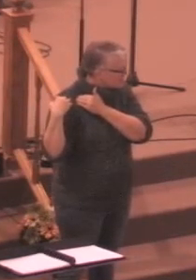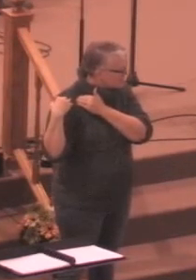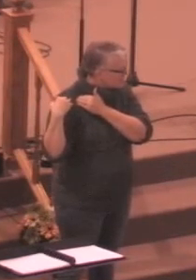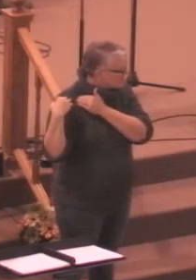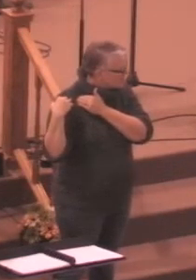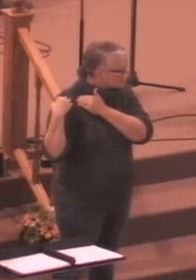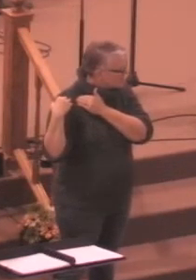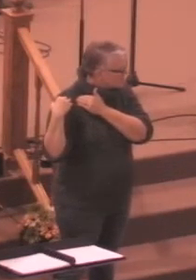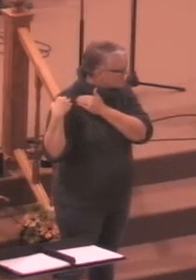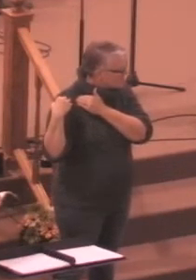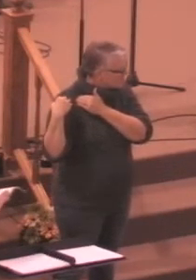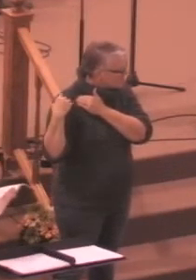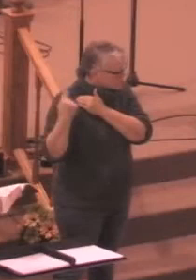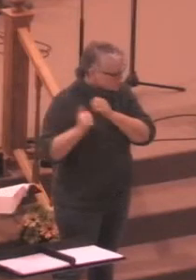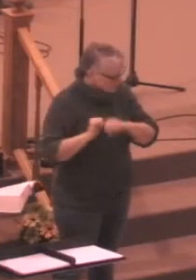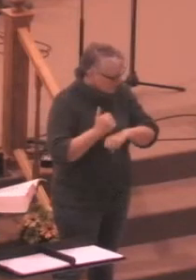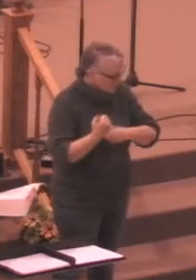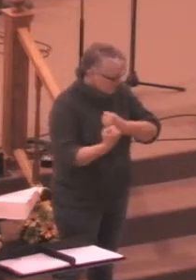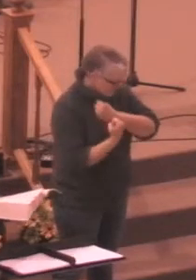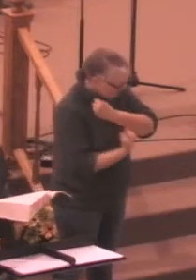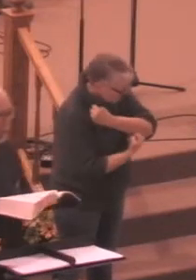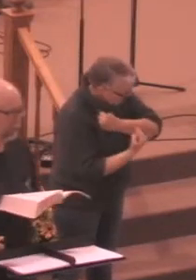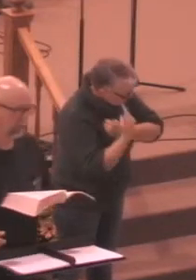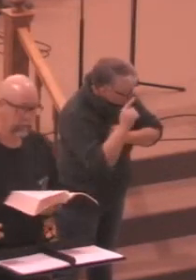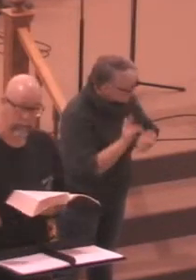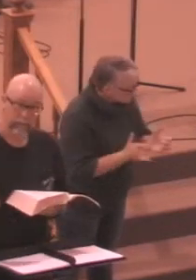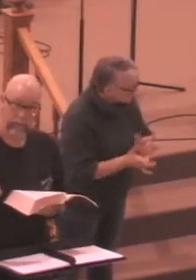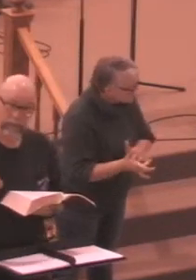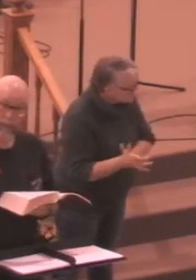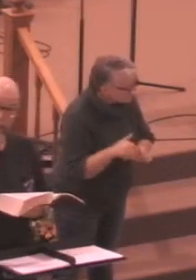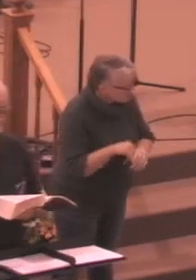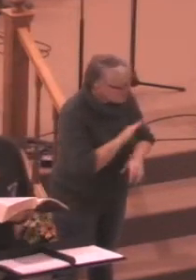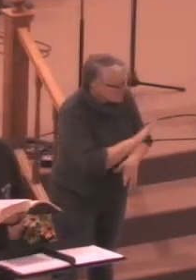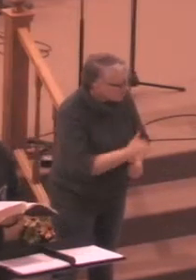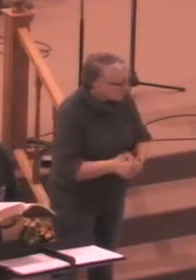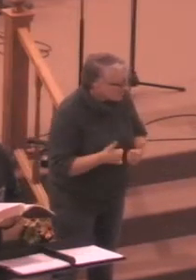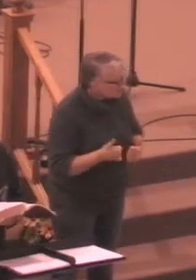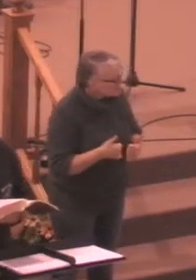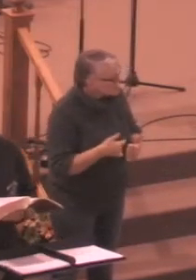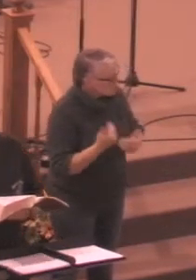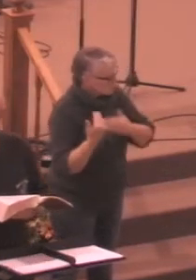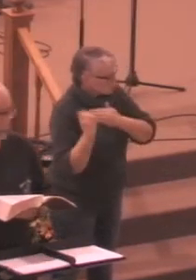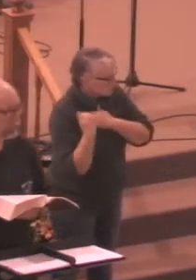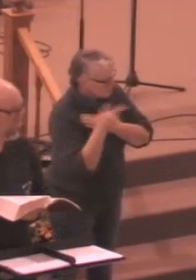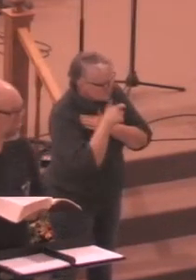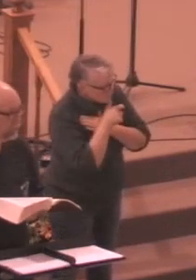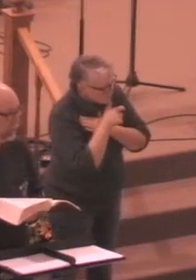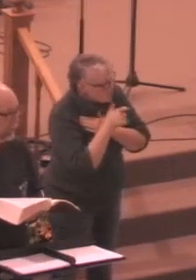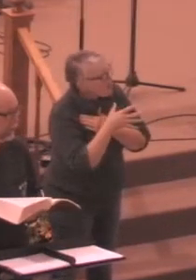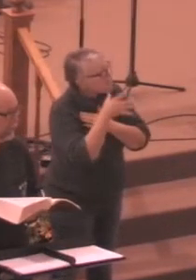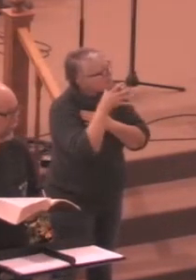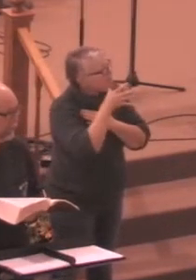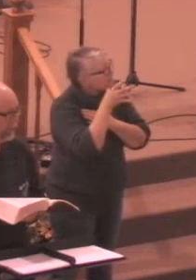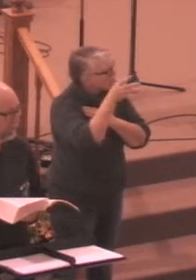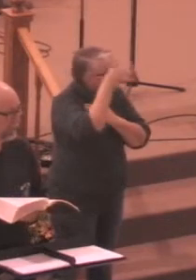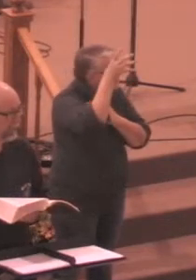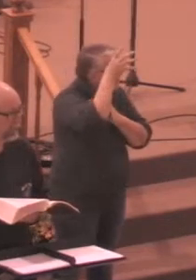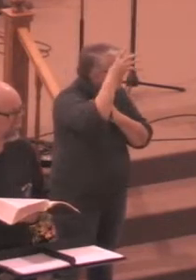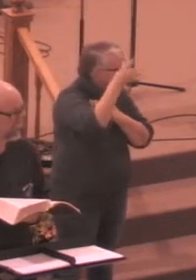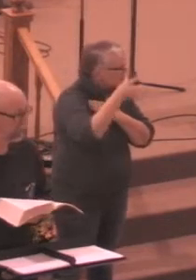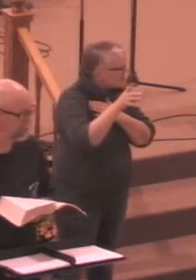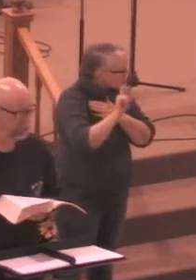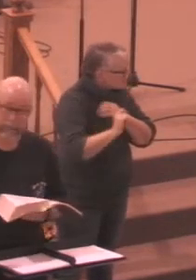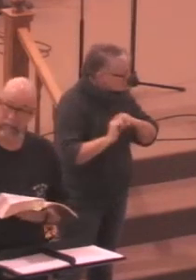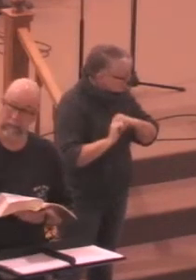to be giving them the foundation of Jesus Christ. It's the parents' responsibility to be giving that